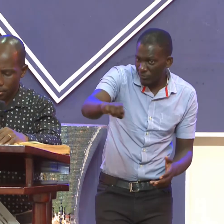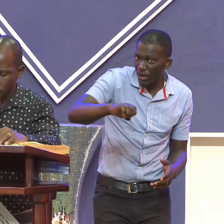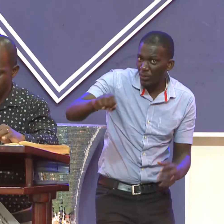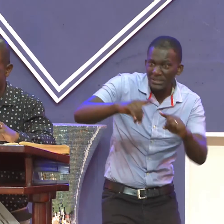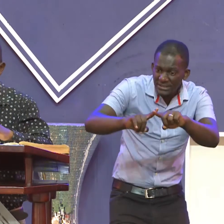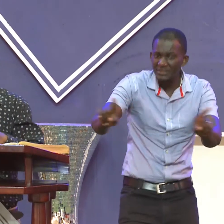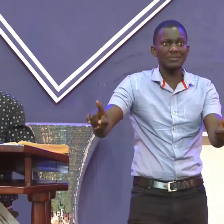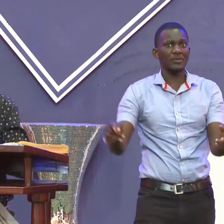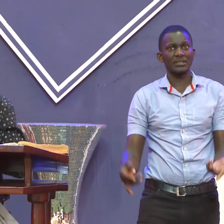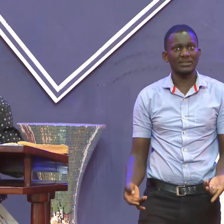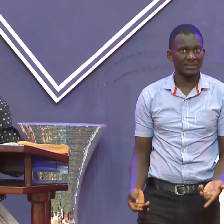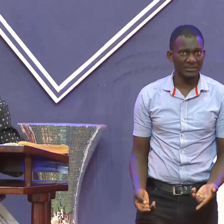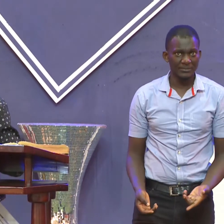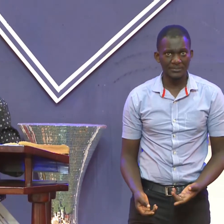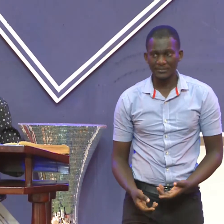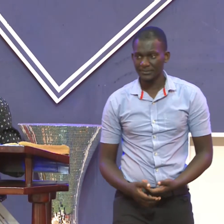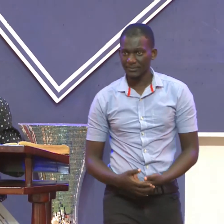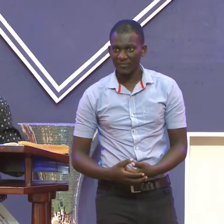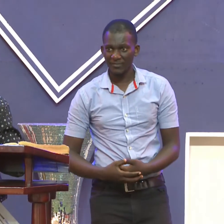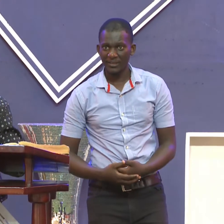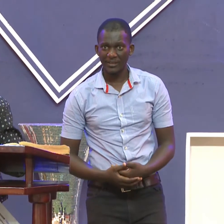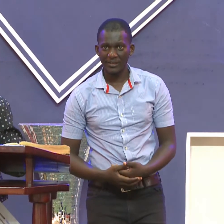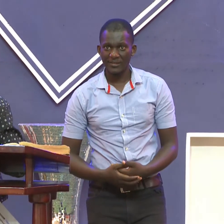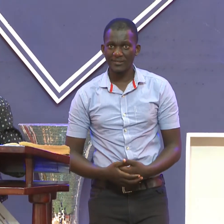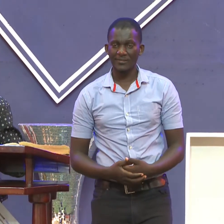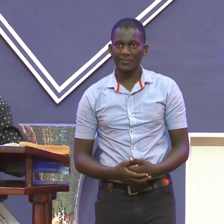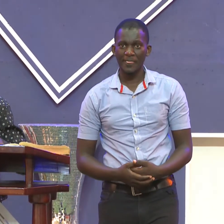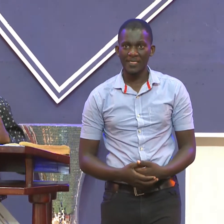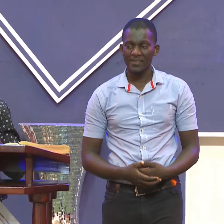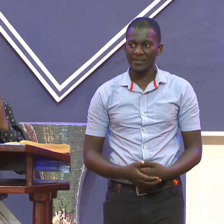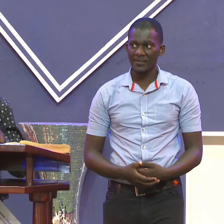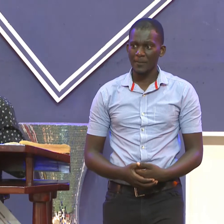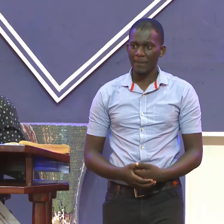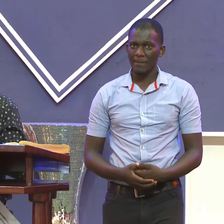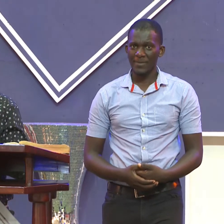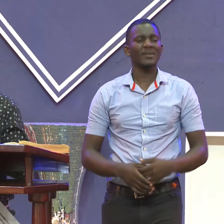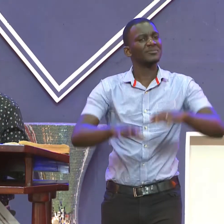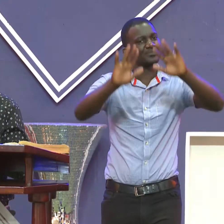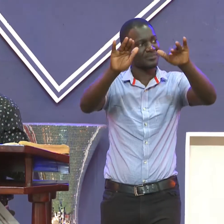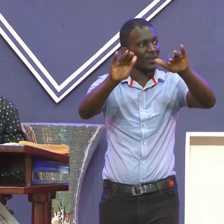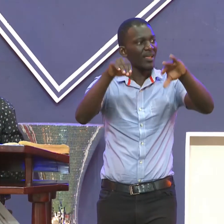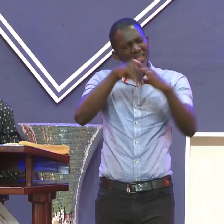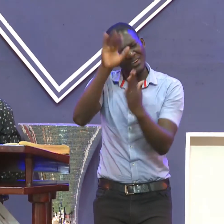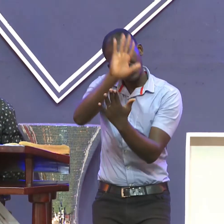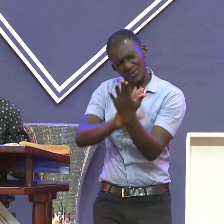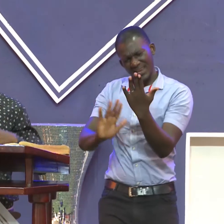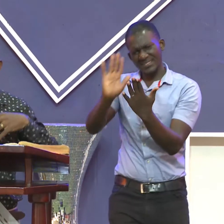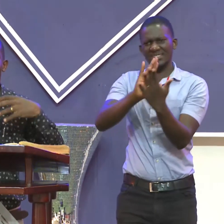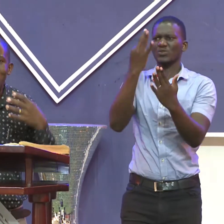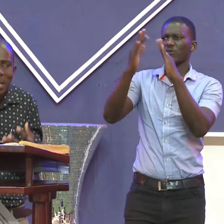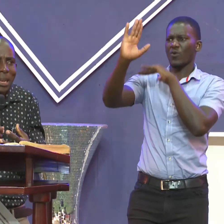yache ebe chukamu orokubanga ngeri George Tademusi mwechikolera. Mukubera kwa Mukama. In the presence of the